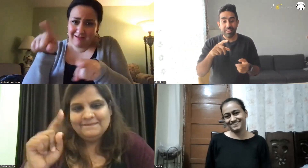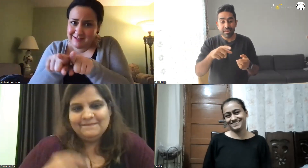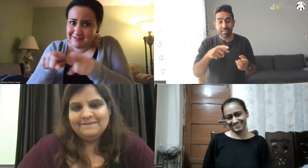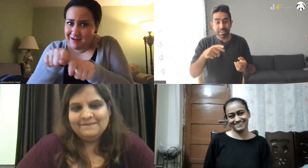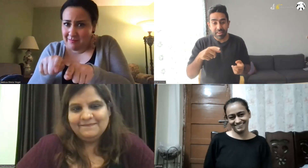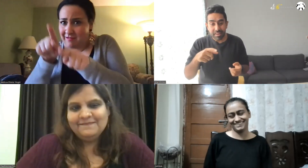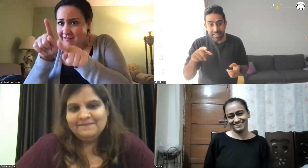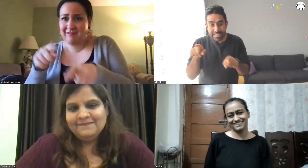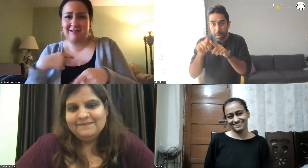So,